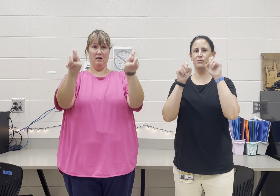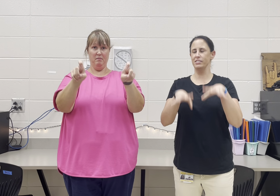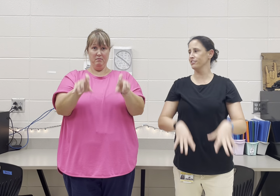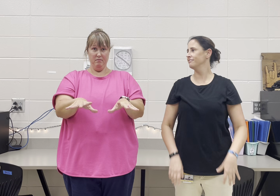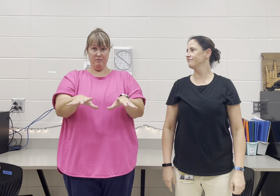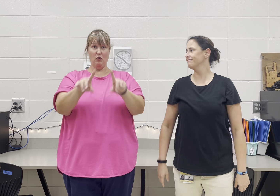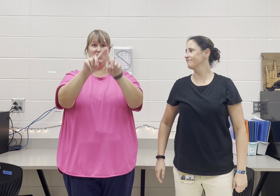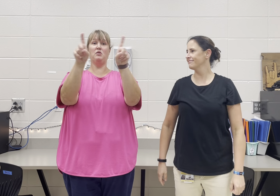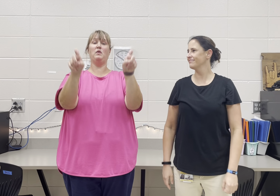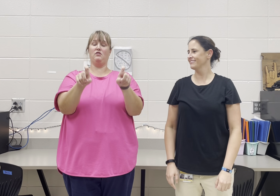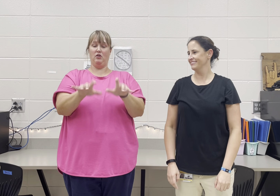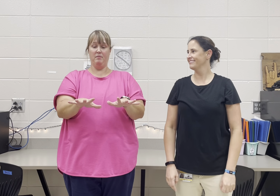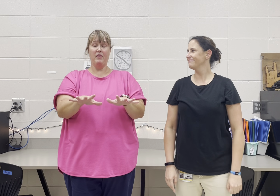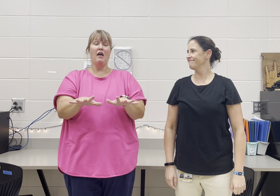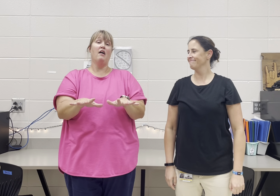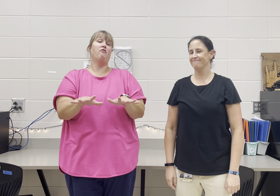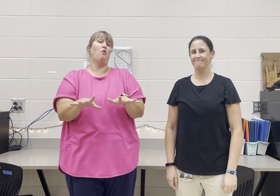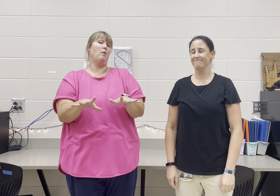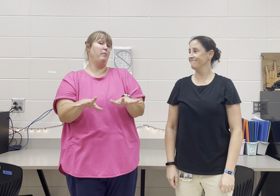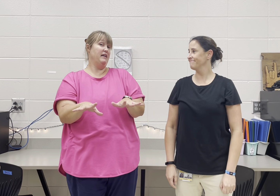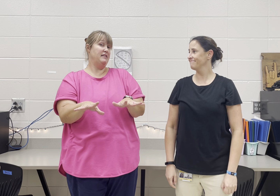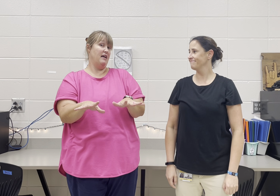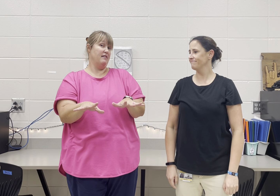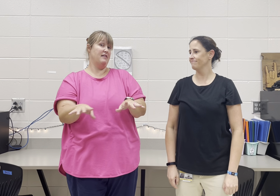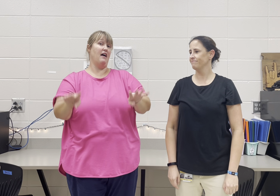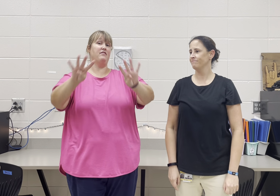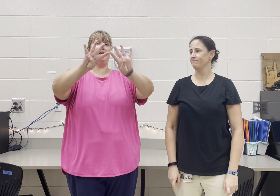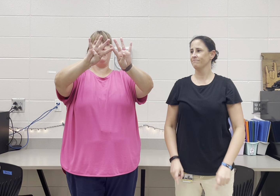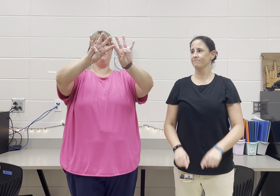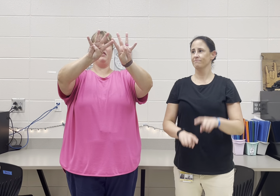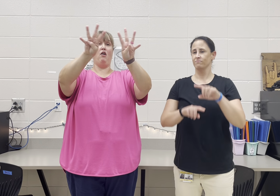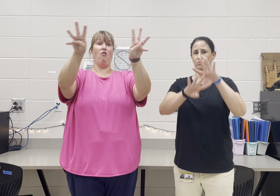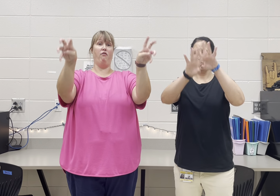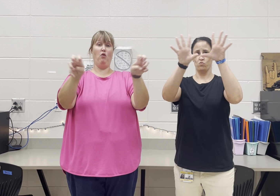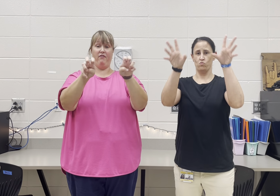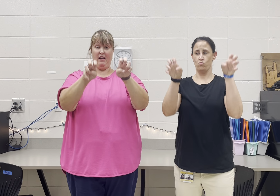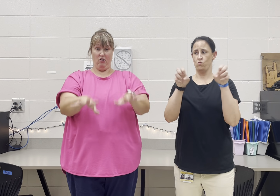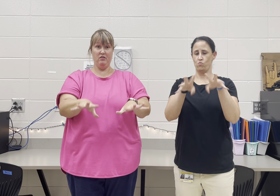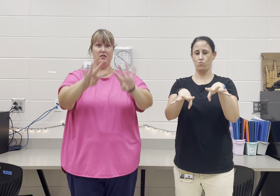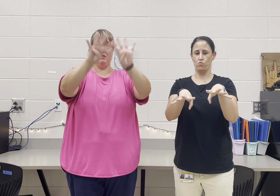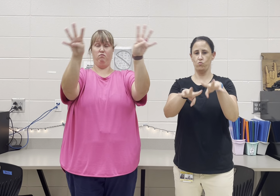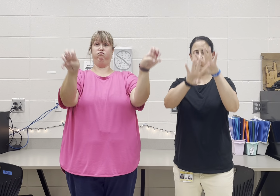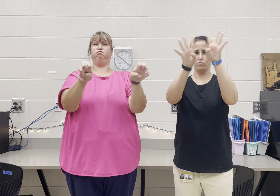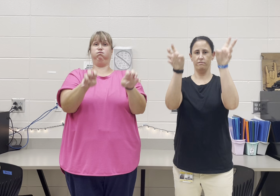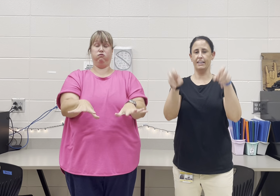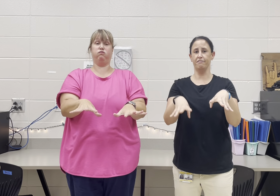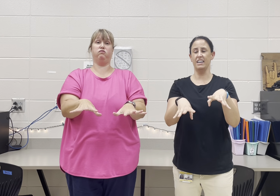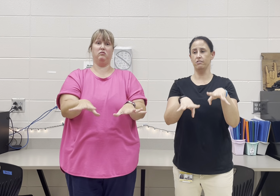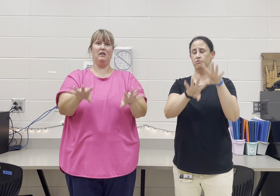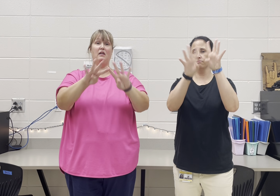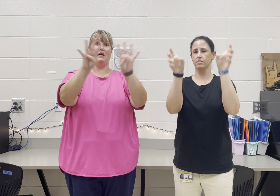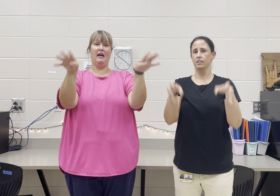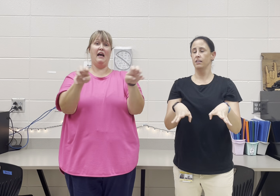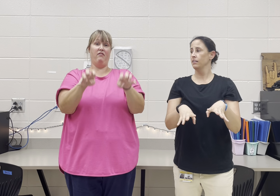wizard. Question wizard. For big test, I've seen it with all 4 fingers Like a final. and have like